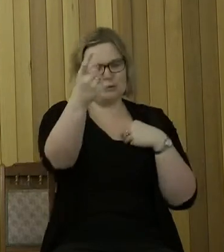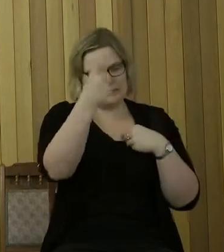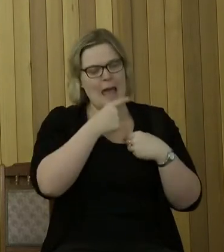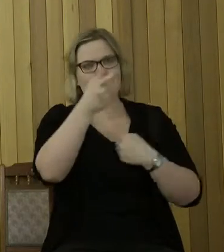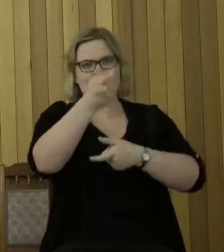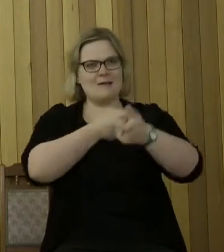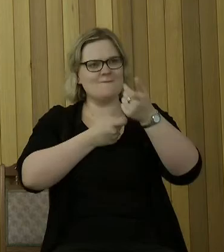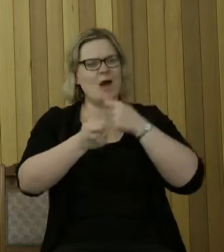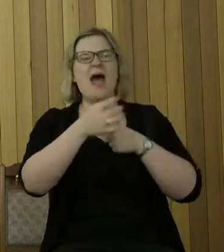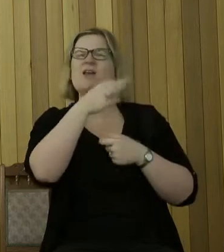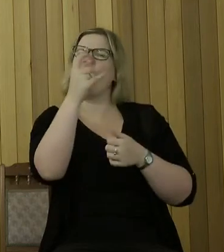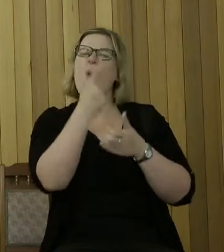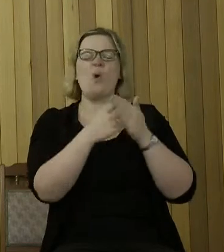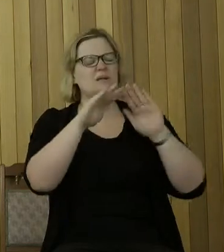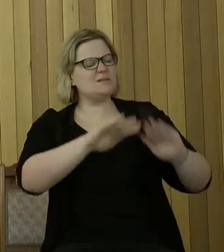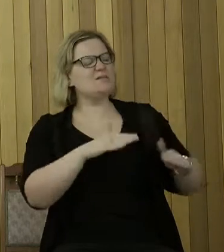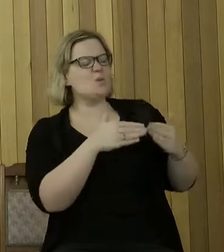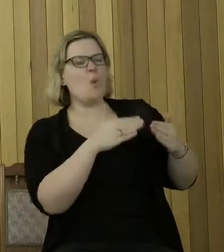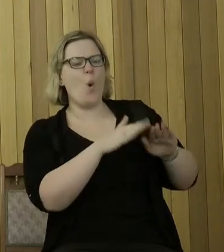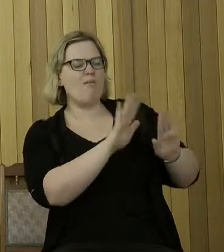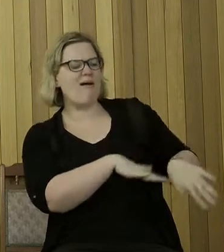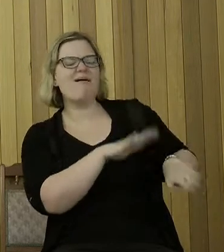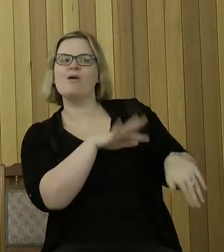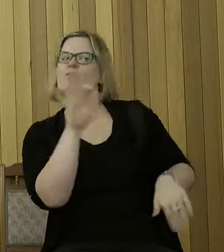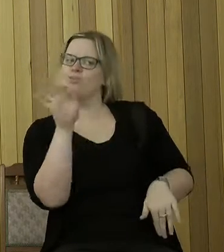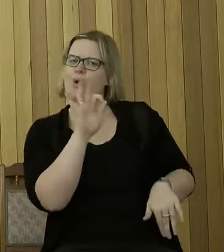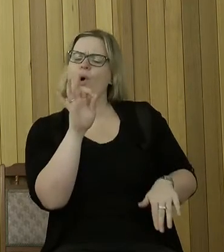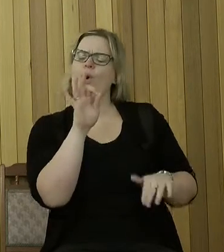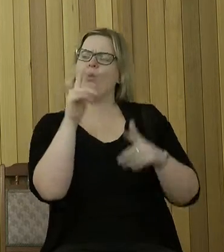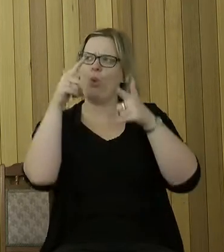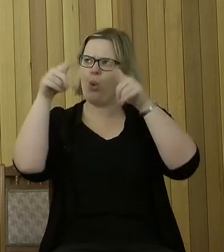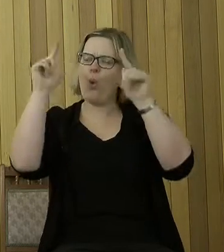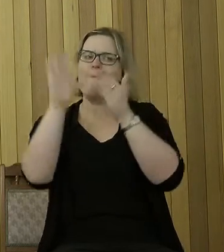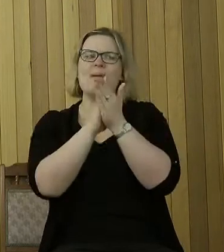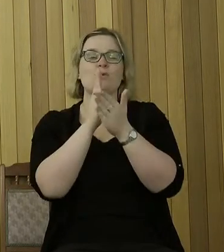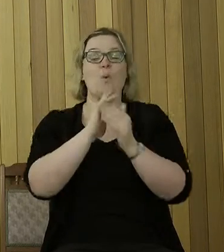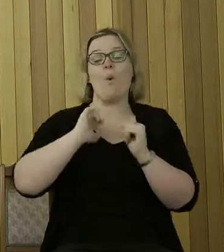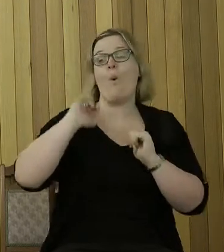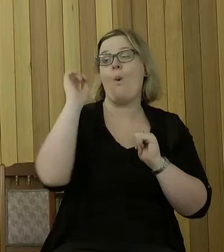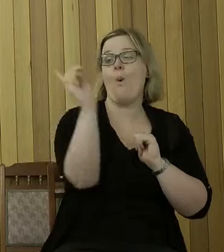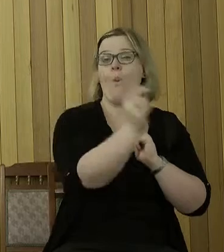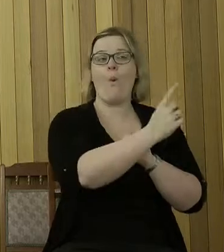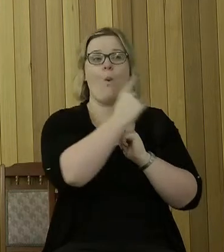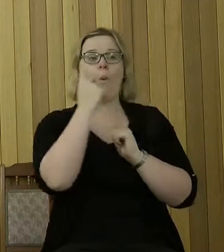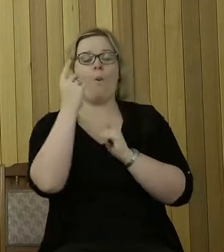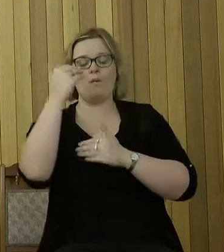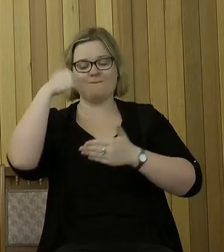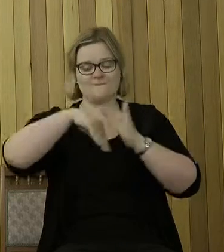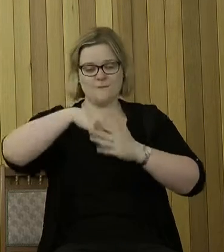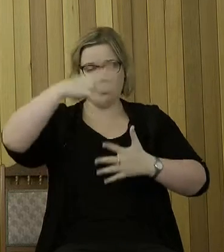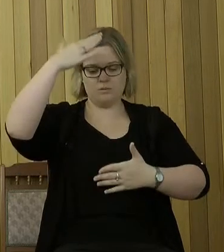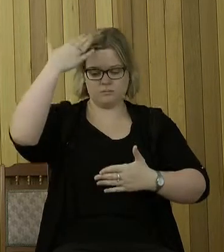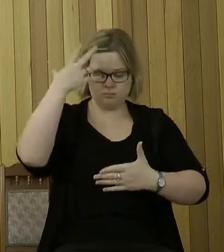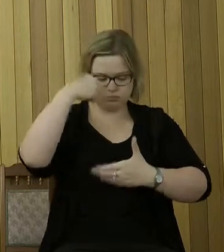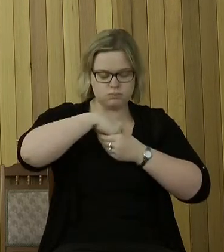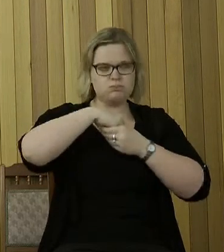don't just sit in that lounge chair, but Lord, fill every single room of every single part of our